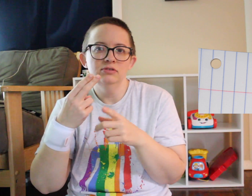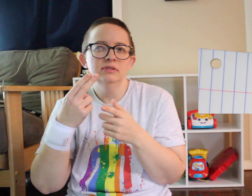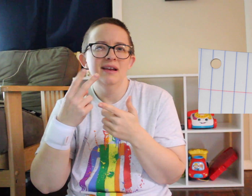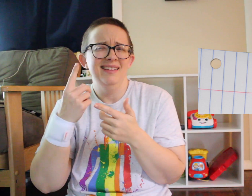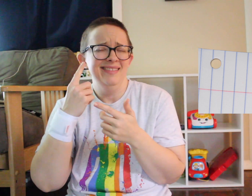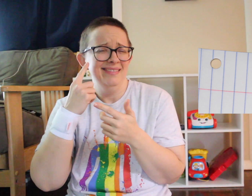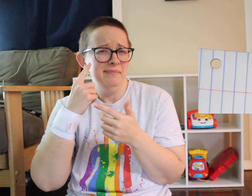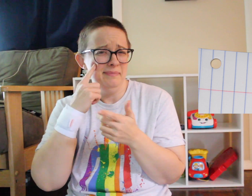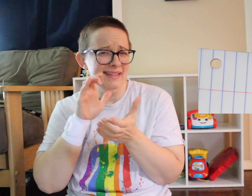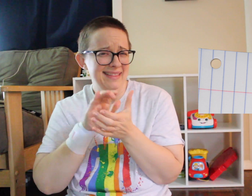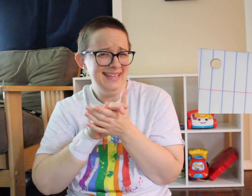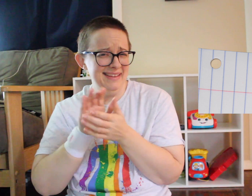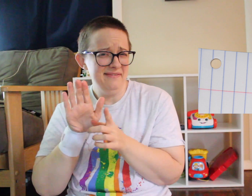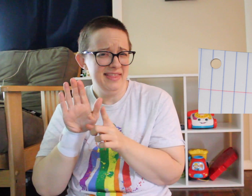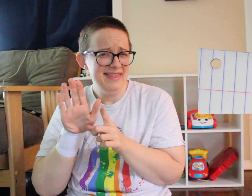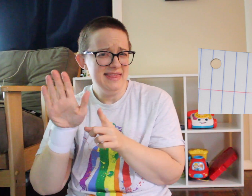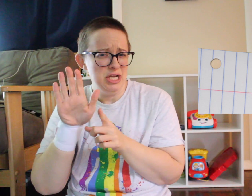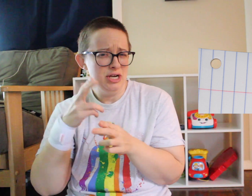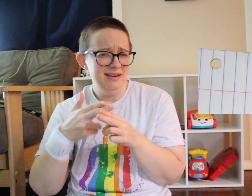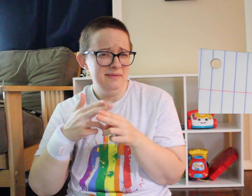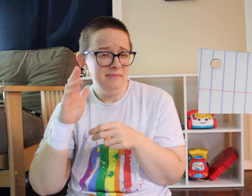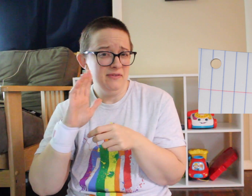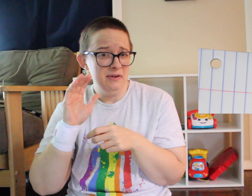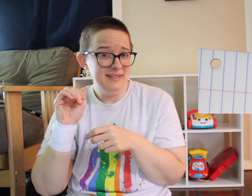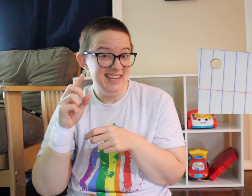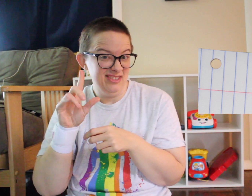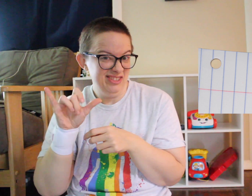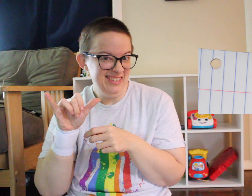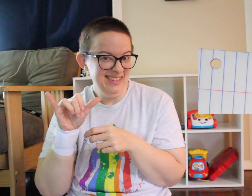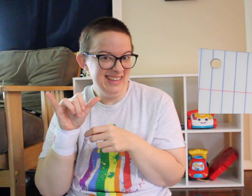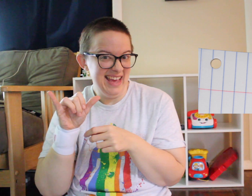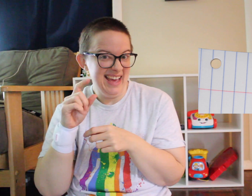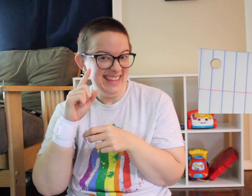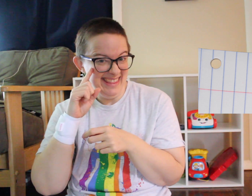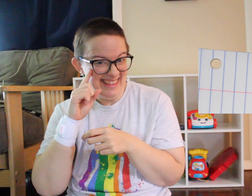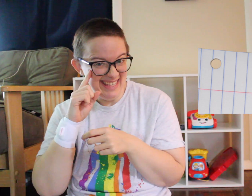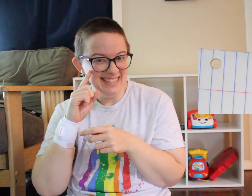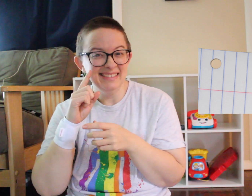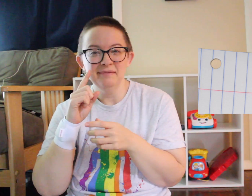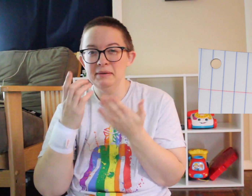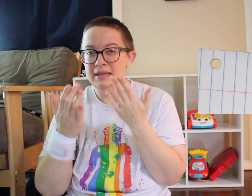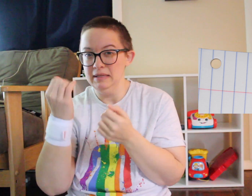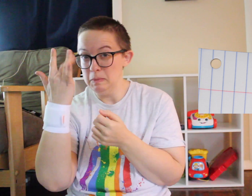name is Ash. I believe their name used to be Ashley. I